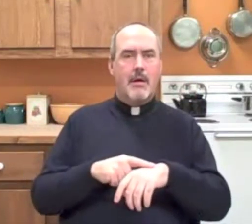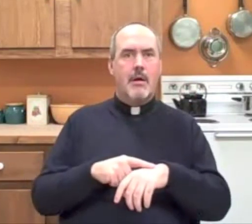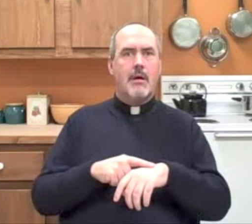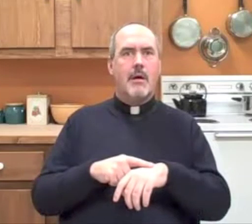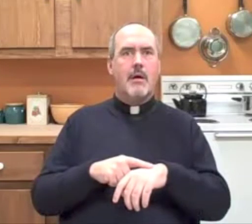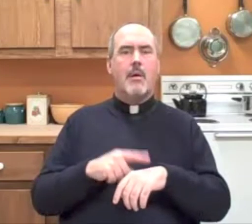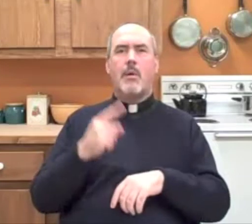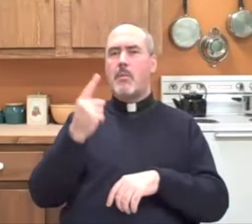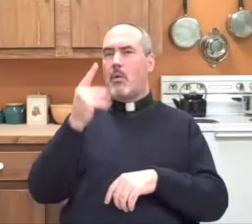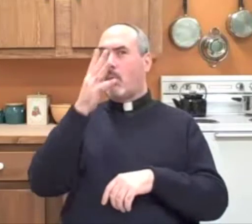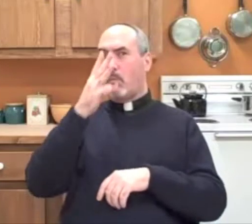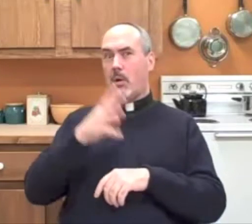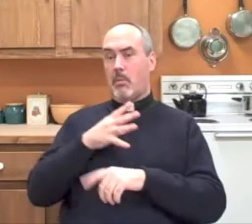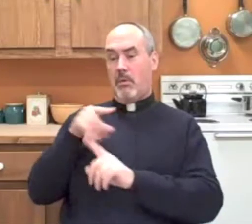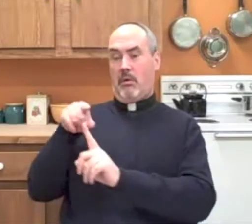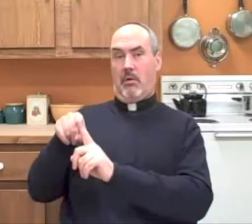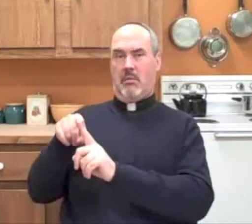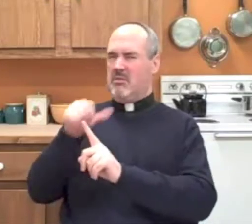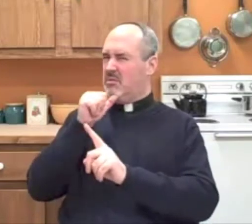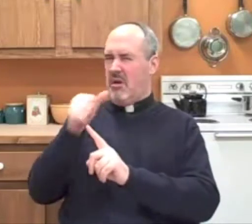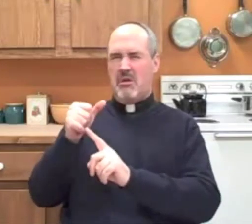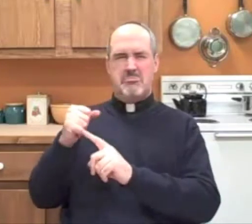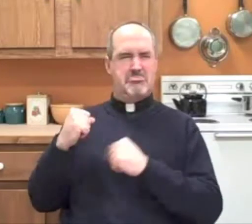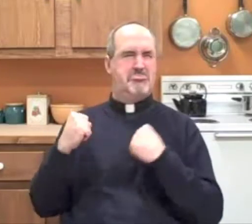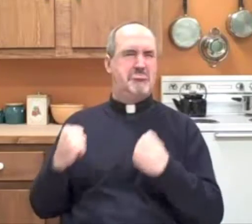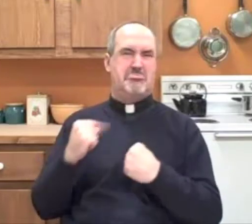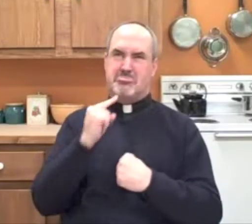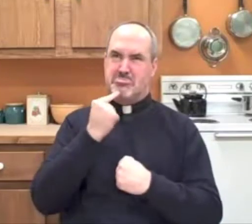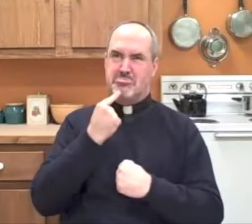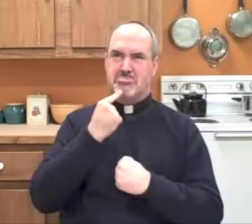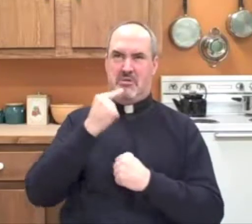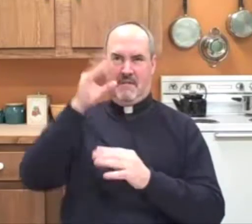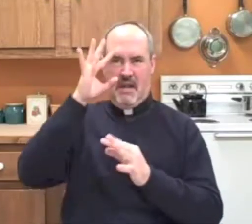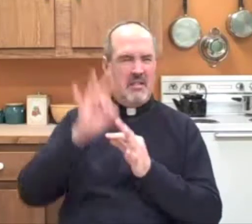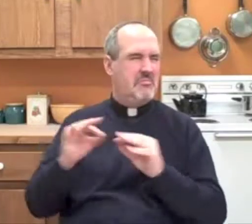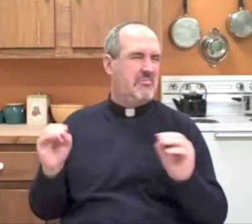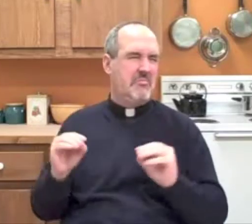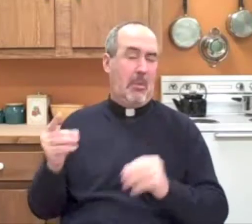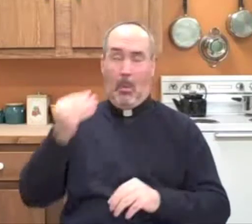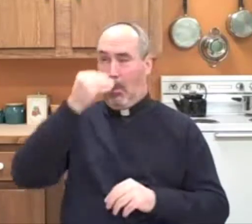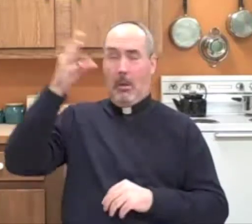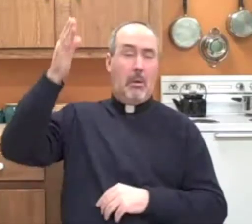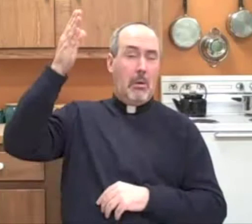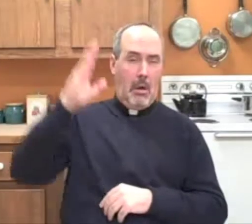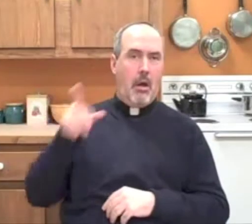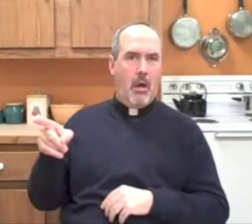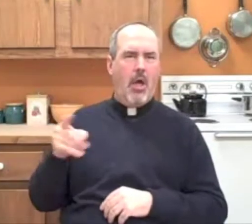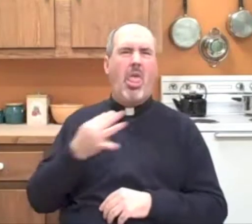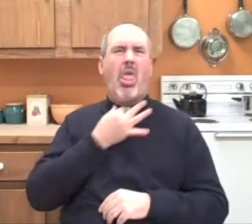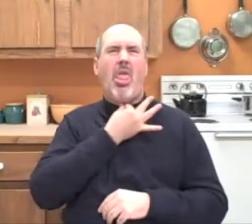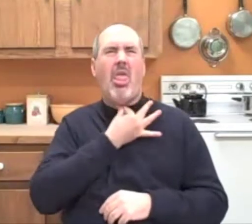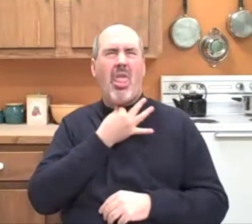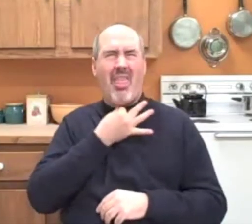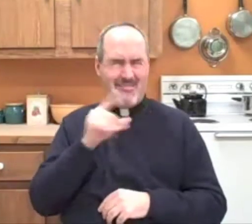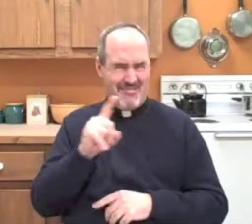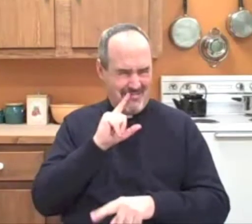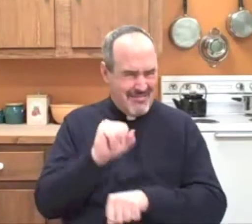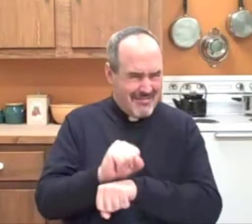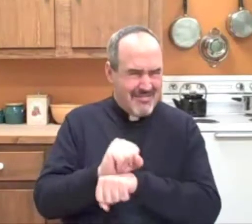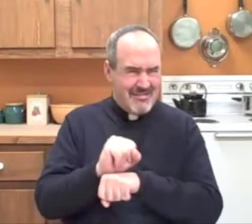One time, there was a woman of no faith who didn't really believe in God or had turned her back on her, had